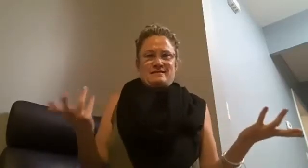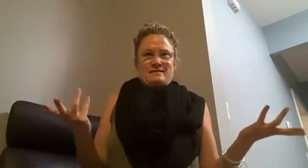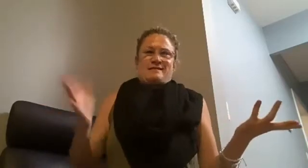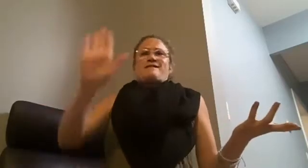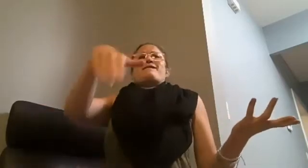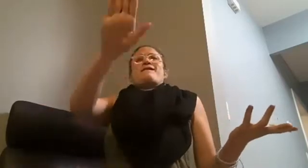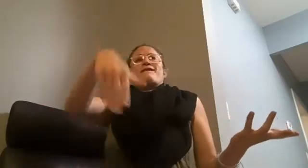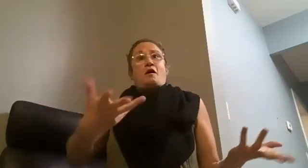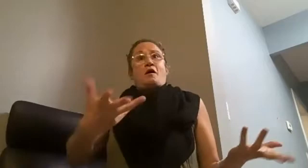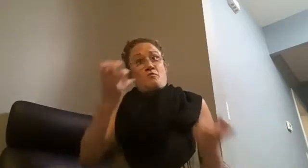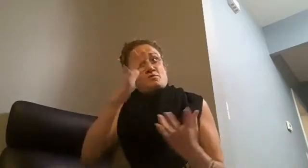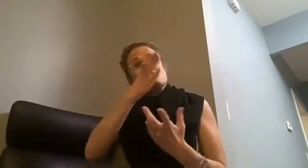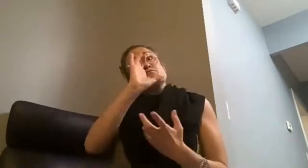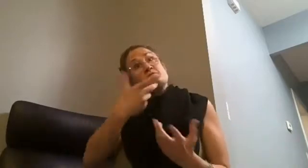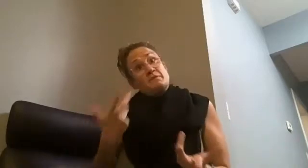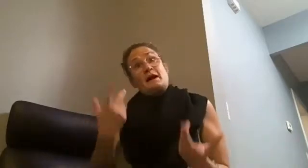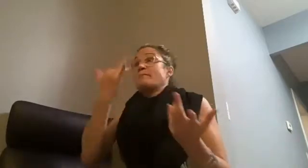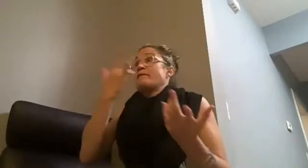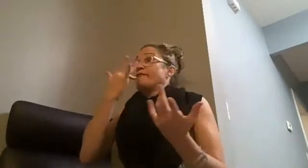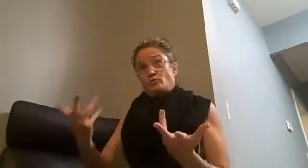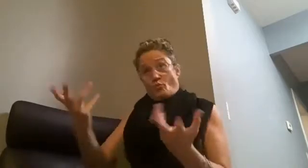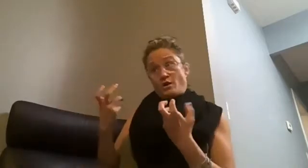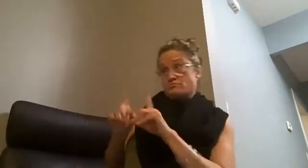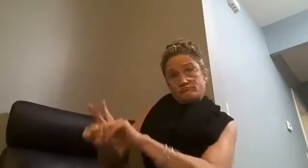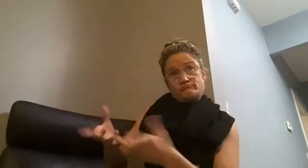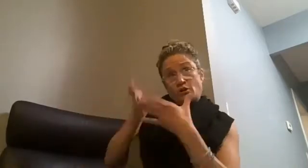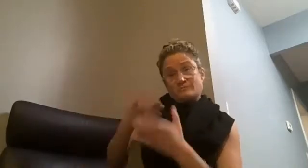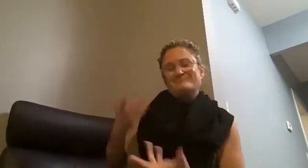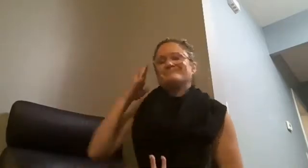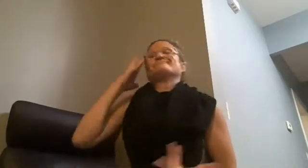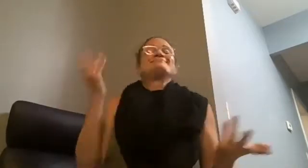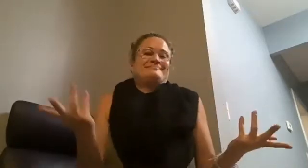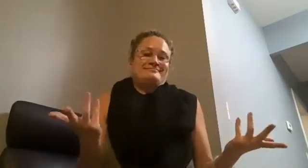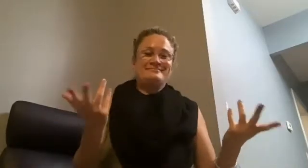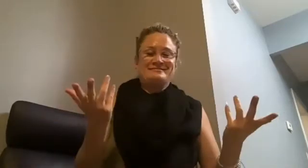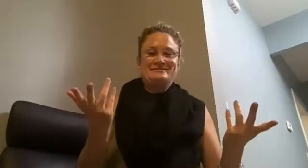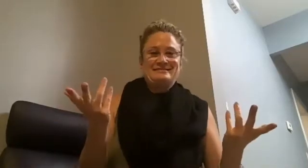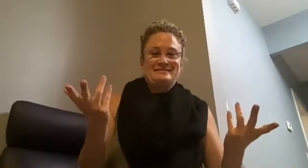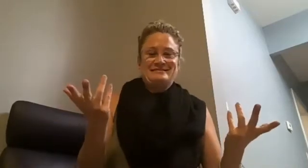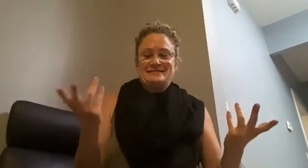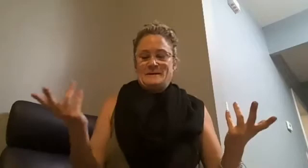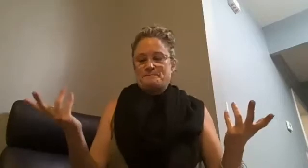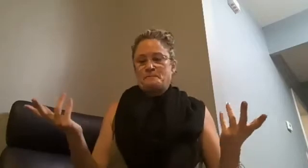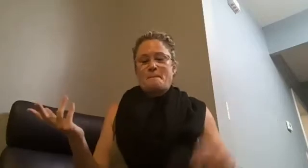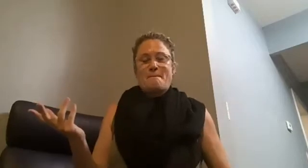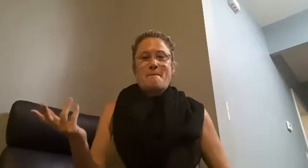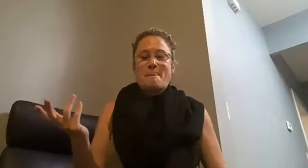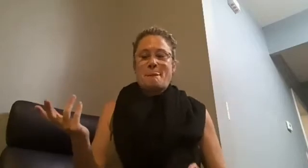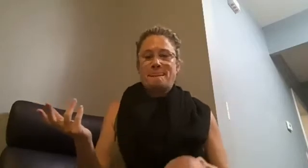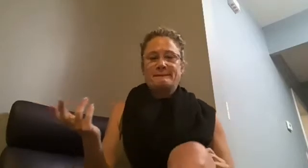go out drinking, but I'd rather do it with someone that I just met at this meeting. So here's my offer. The other is I remember